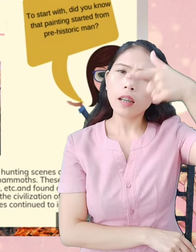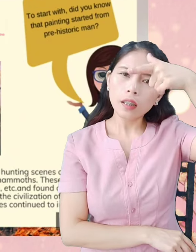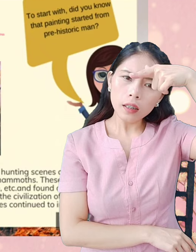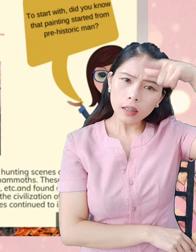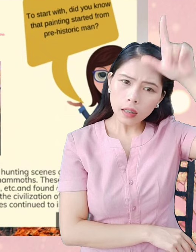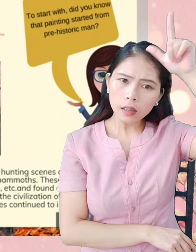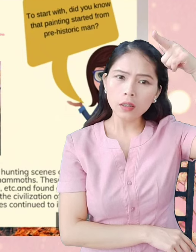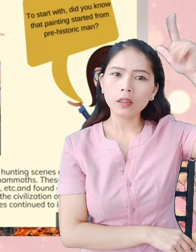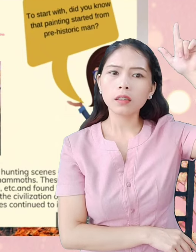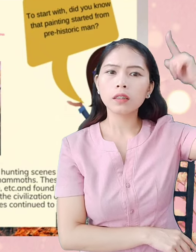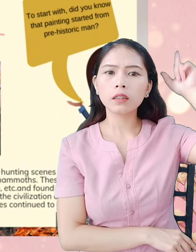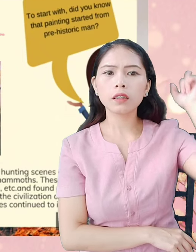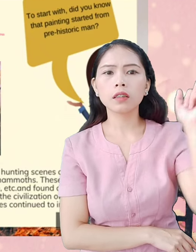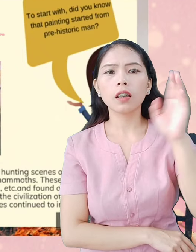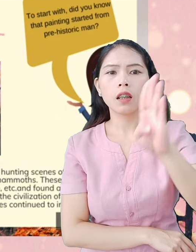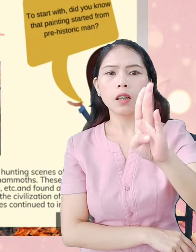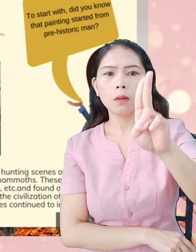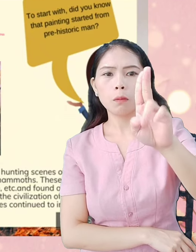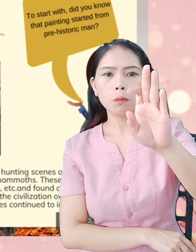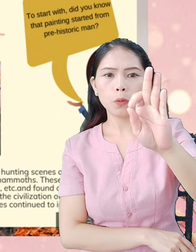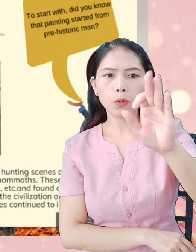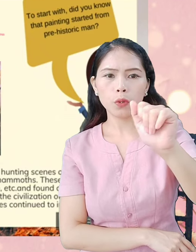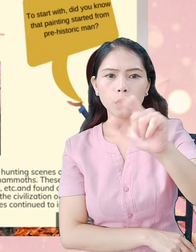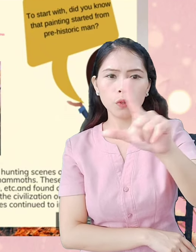lions, buffaloes,